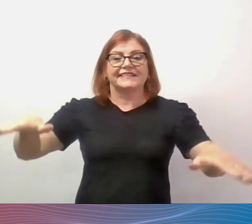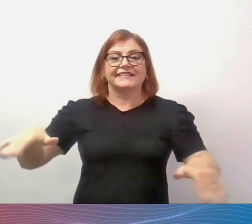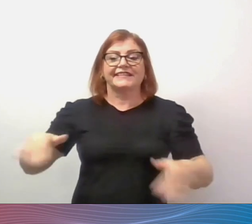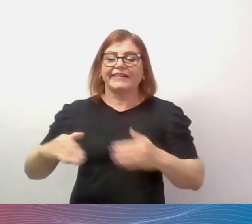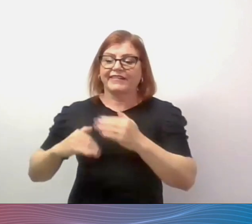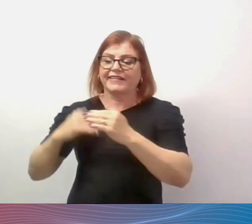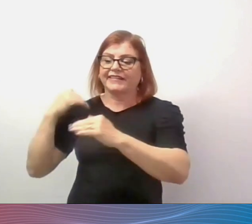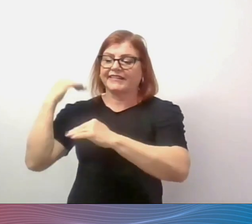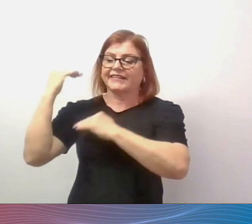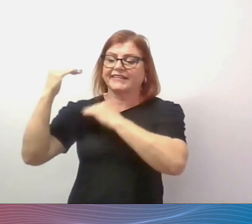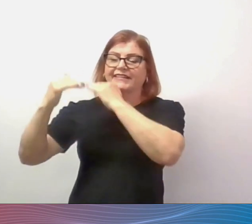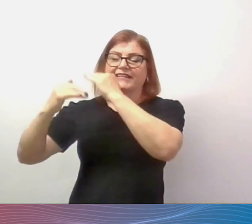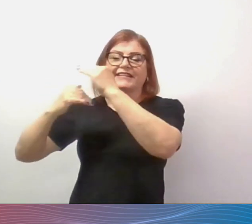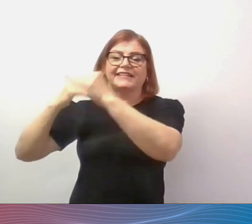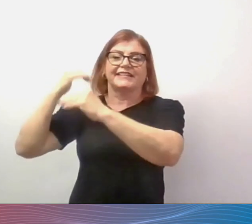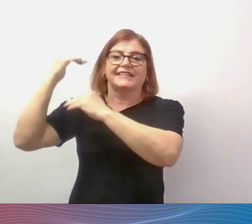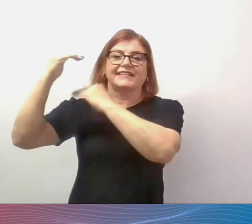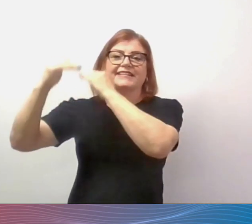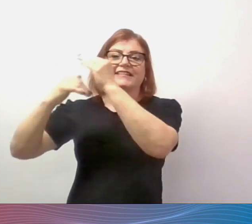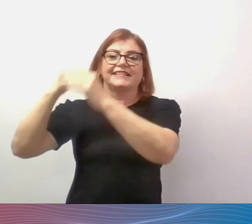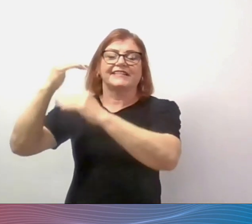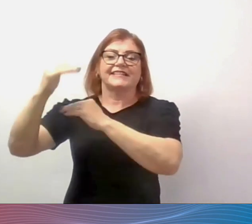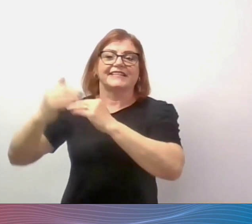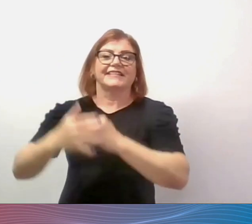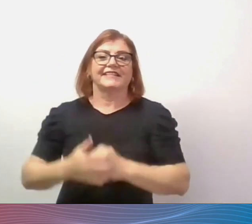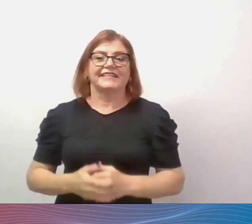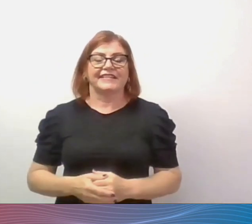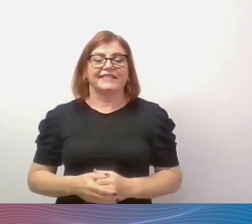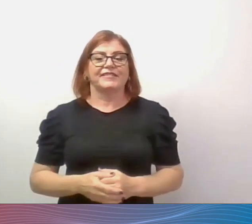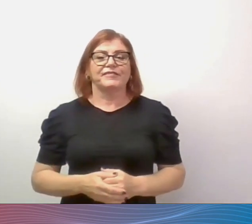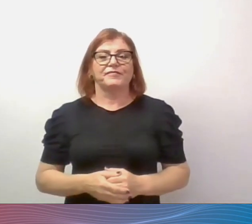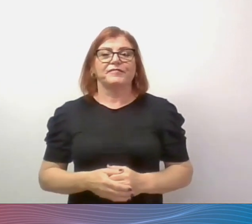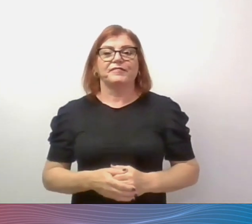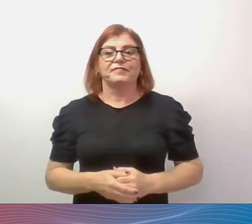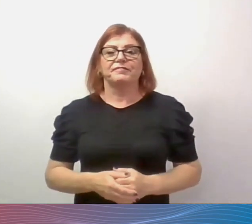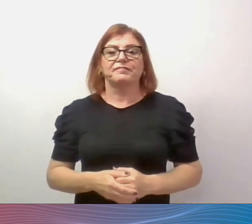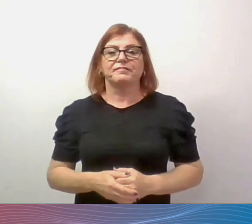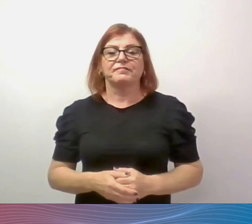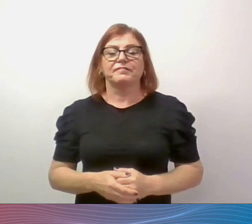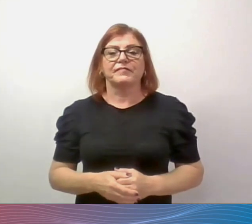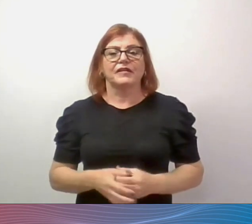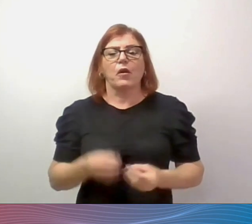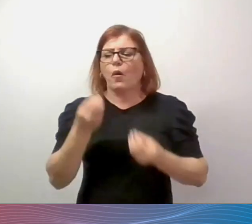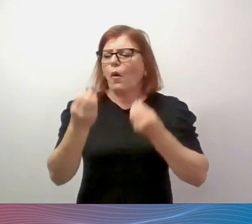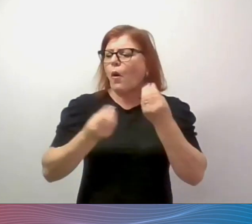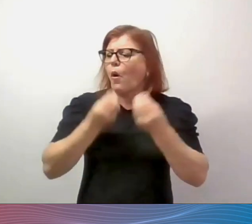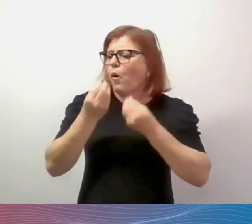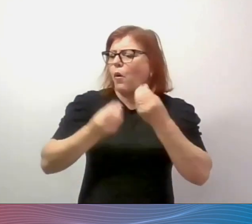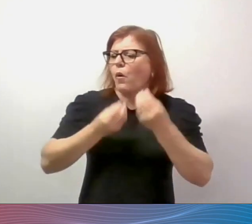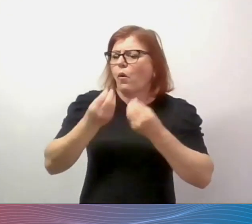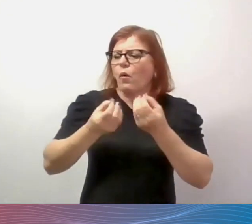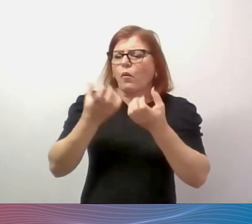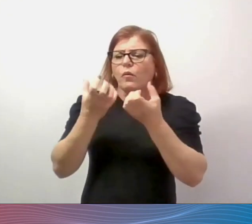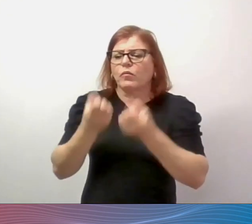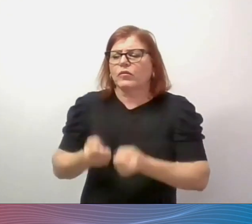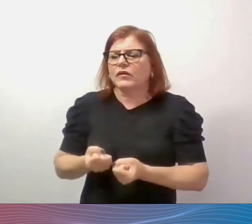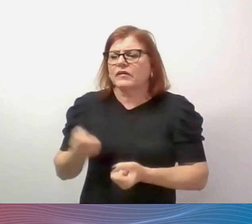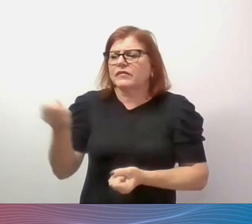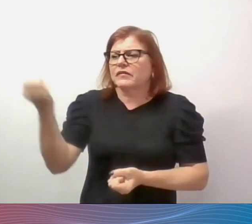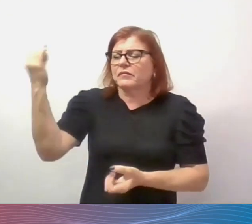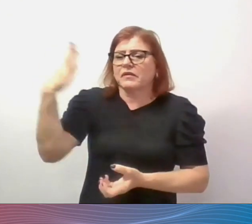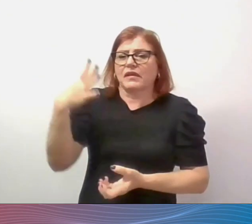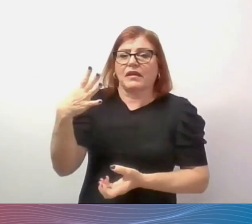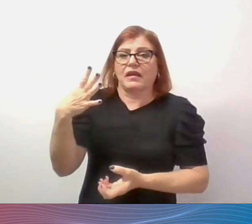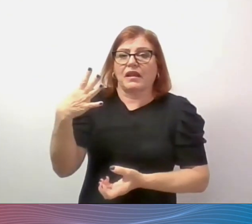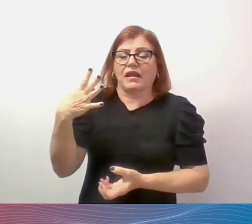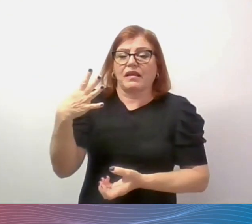cause them to grow and grow and grow. Por isso ele falou, a maneira certa de receber essa graça, irmãos, é através do homem interior. That's